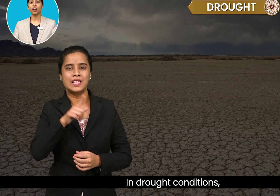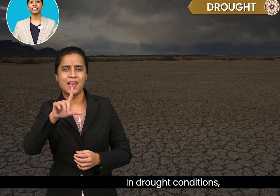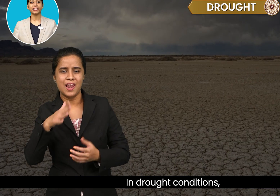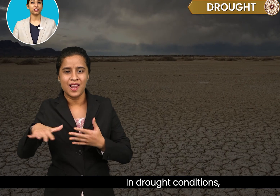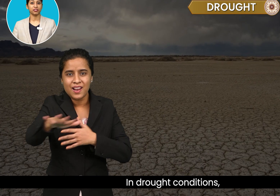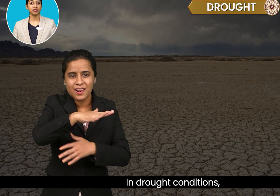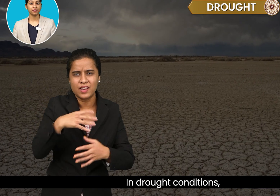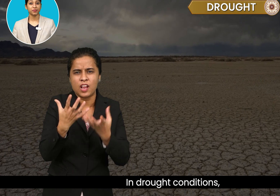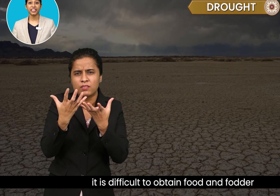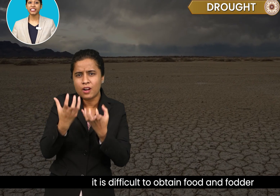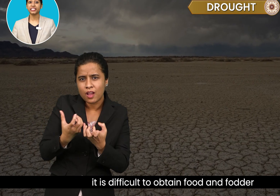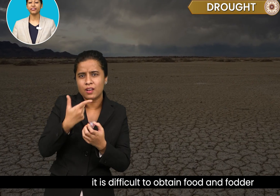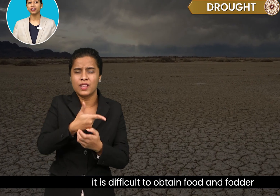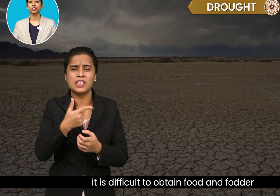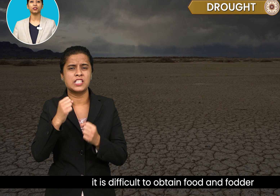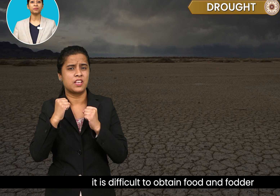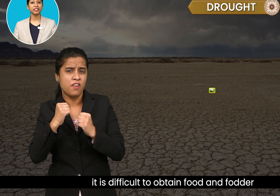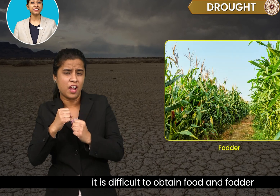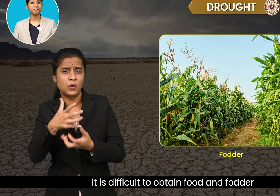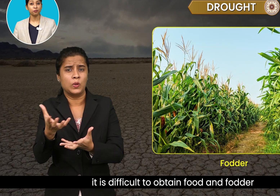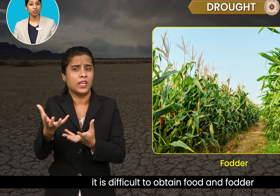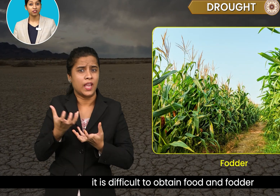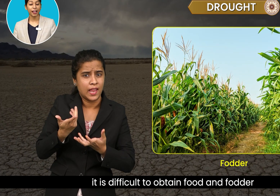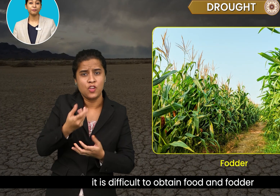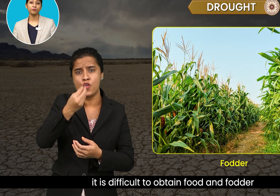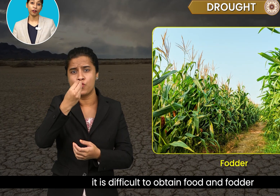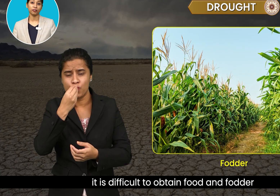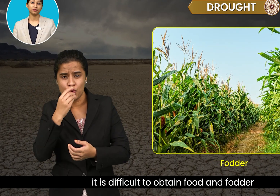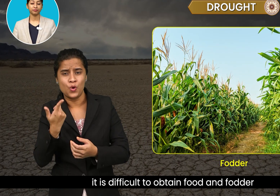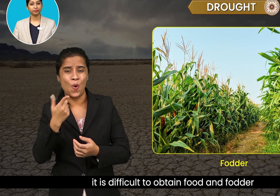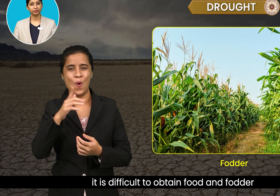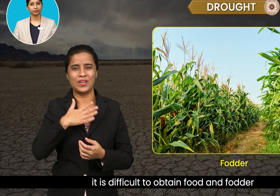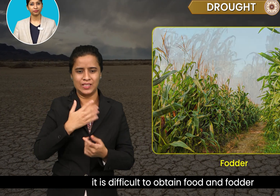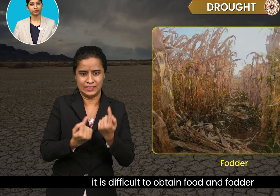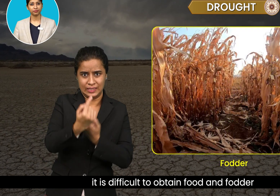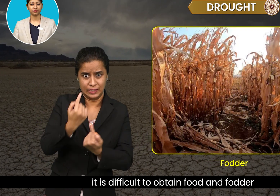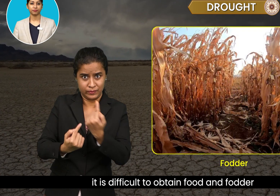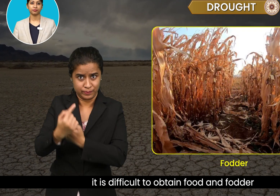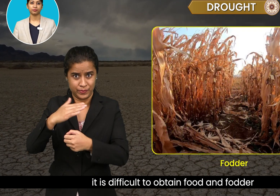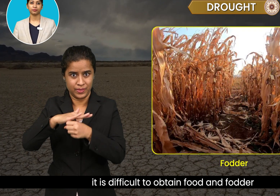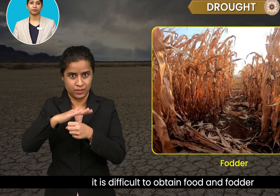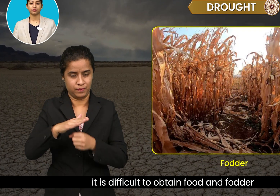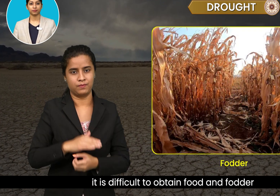In drought conditions, it is difficult to obtain food and fodder.